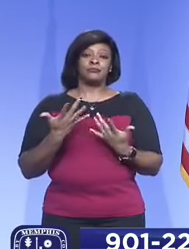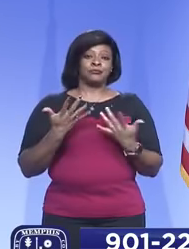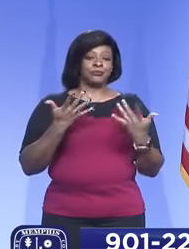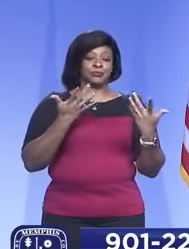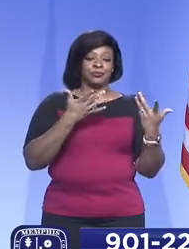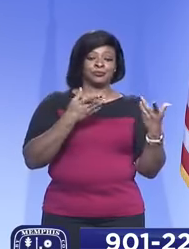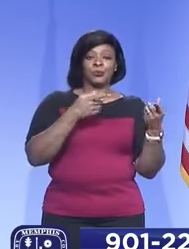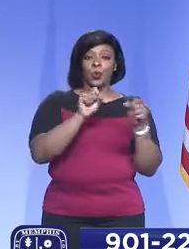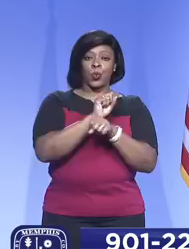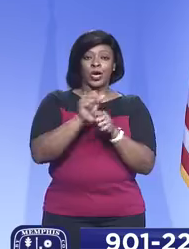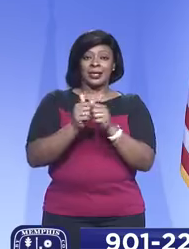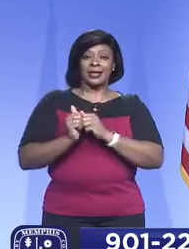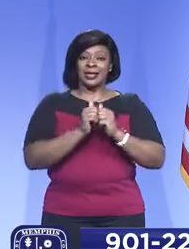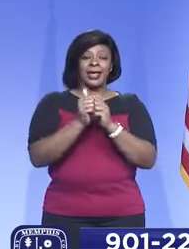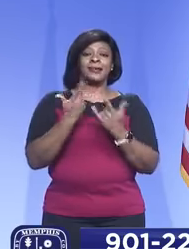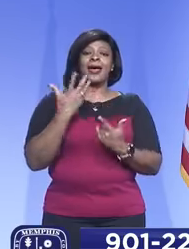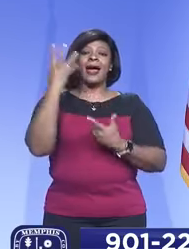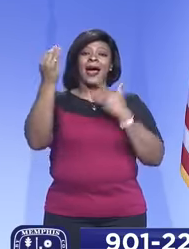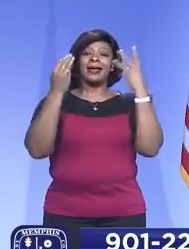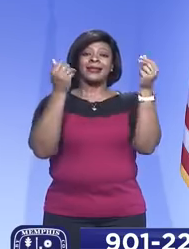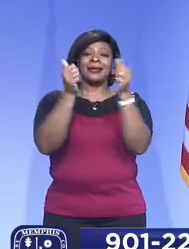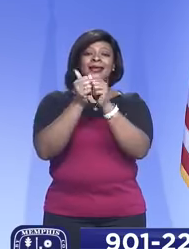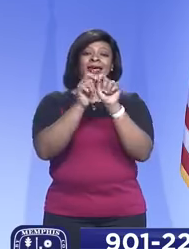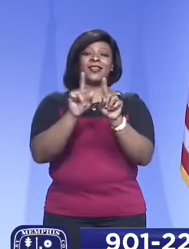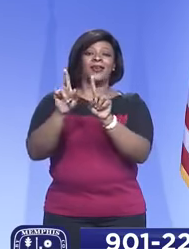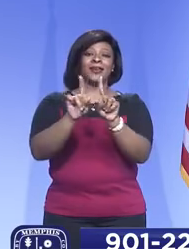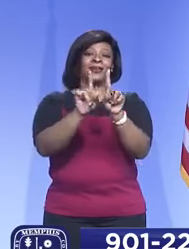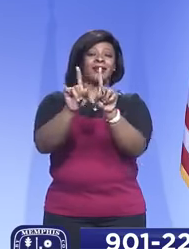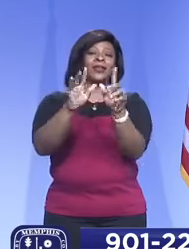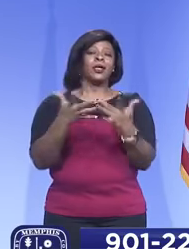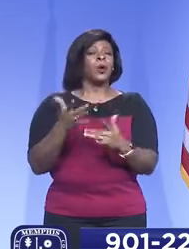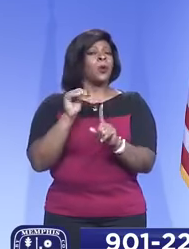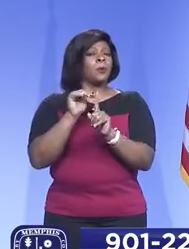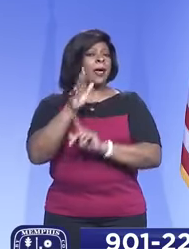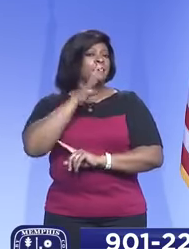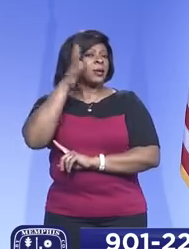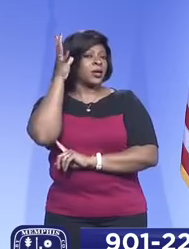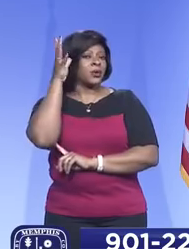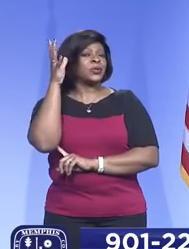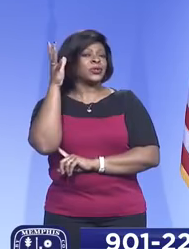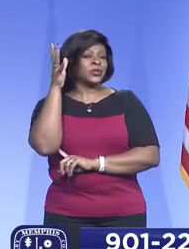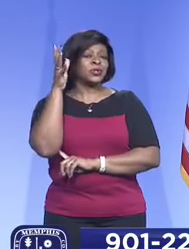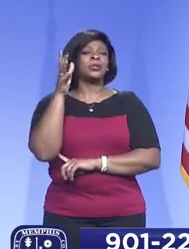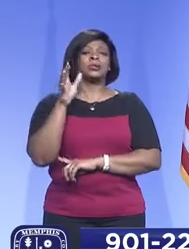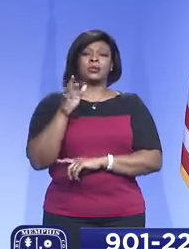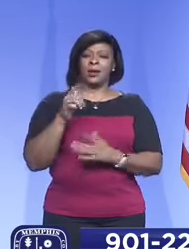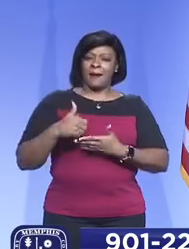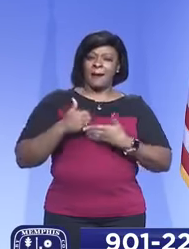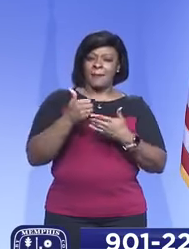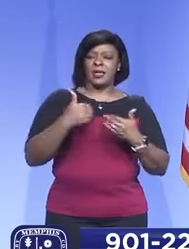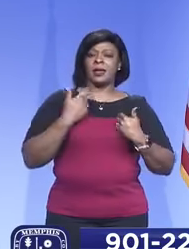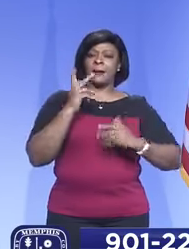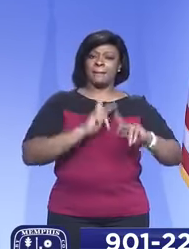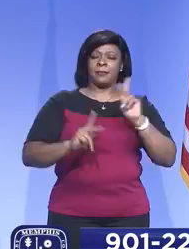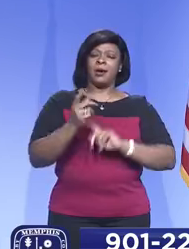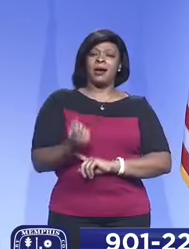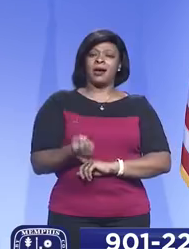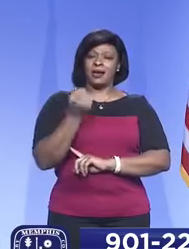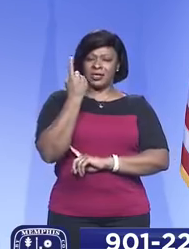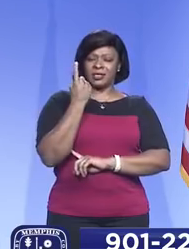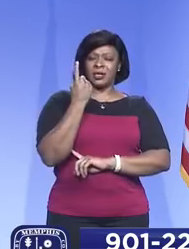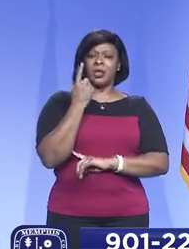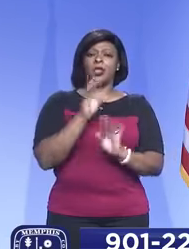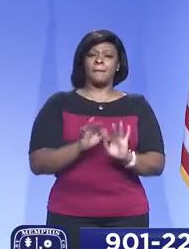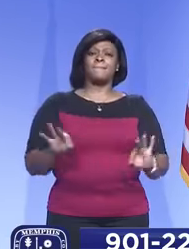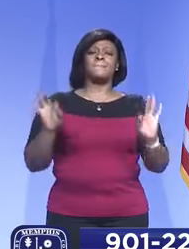but then they may go outside and do things together. So also reminding parents to help their young people understand the